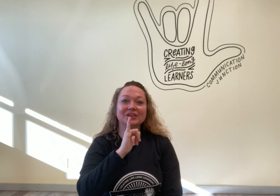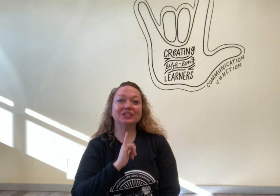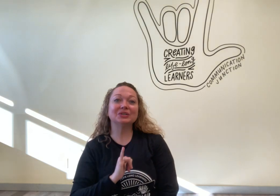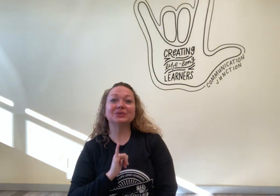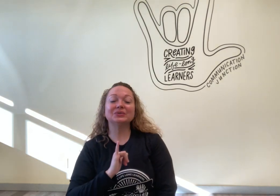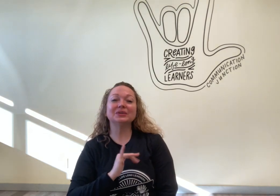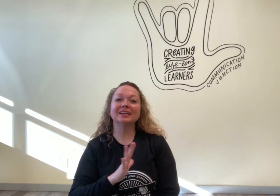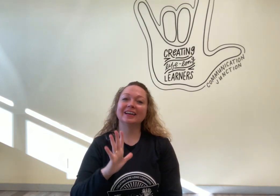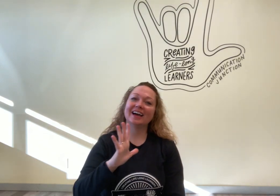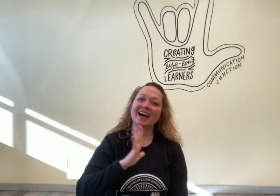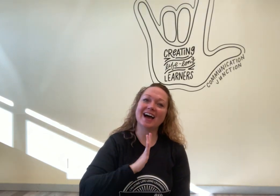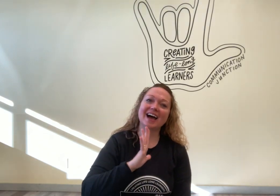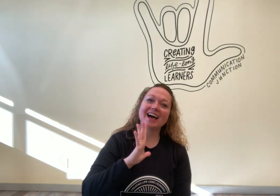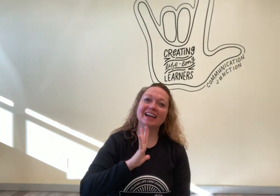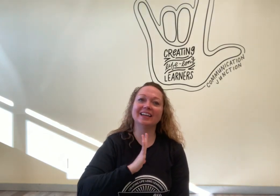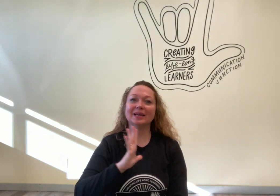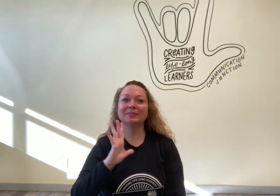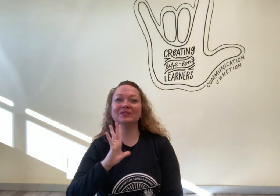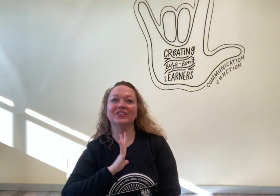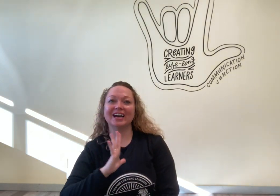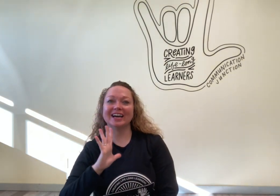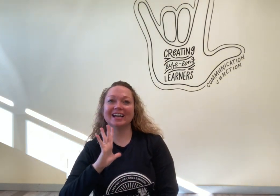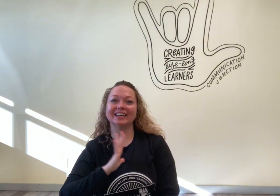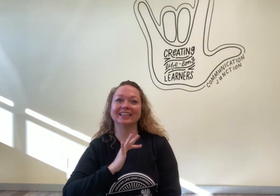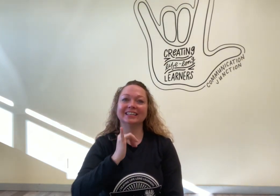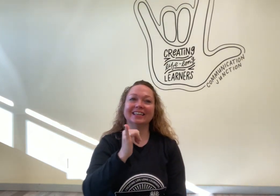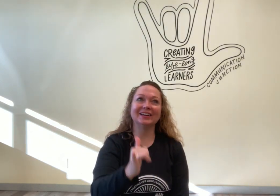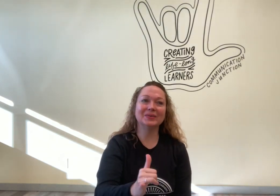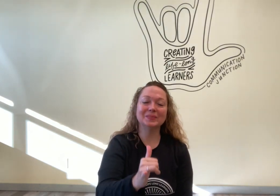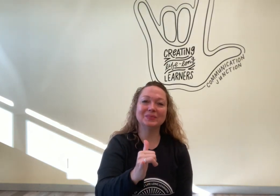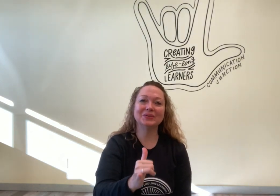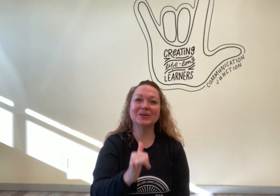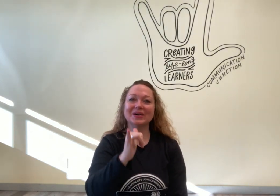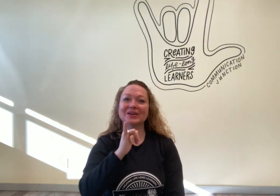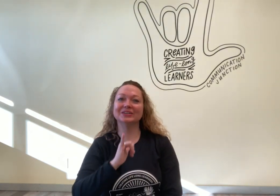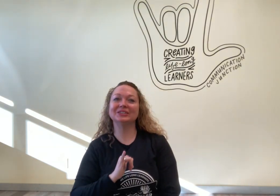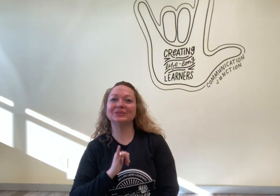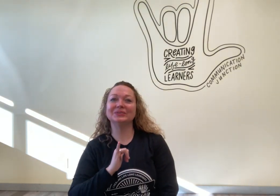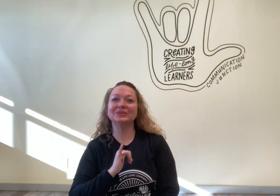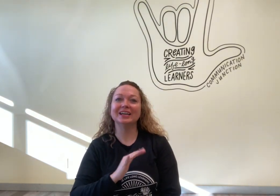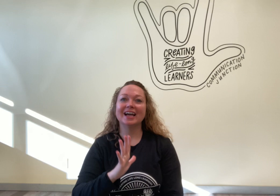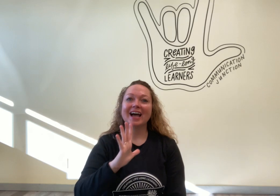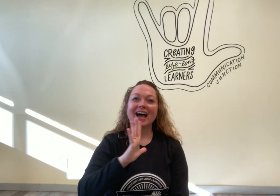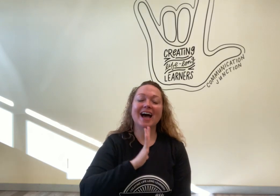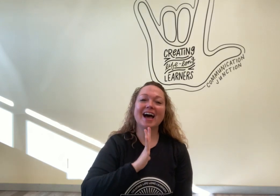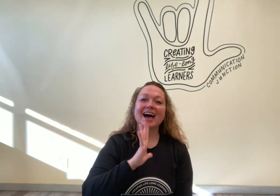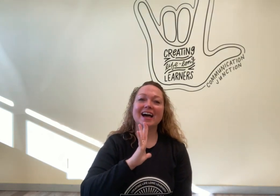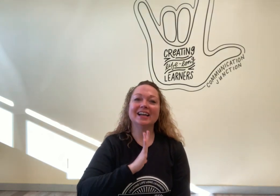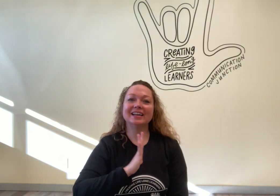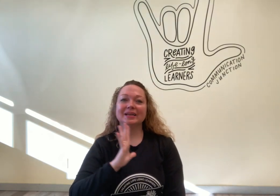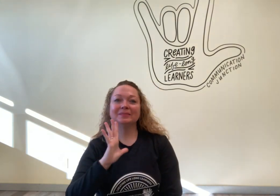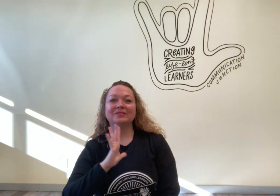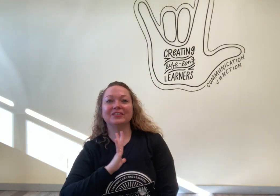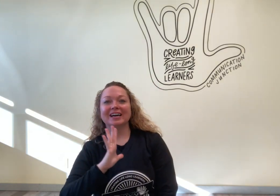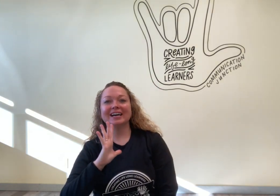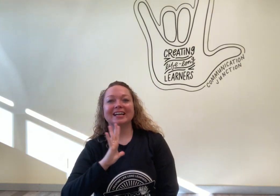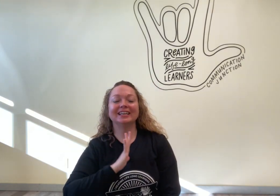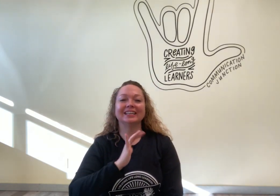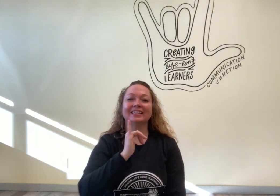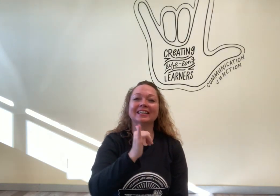too. I am fine and I hope you are too. I am fine and I